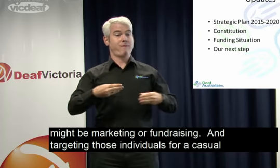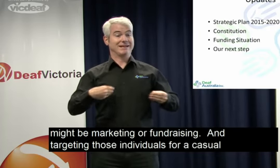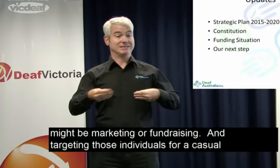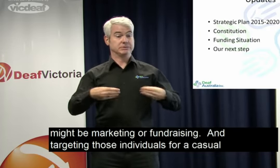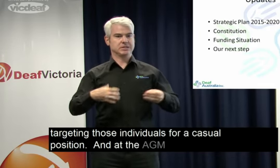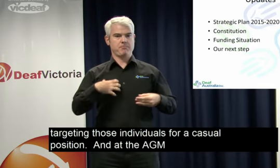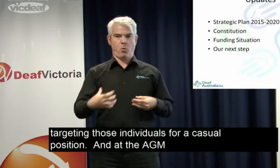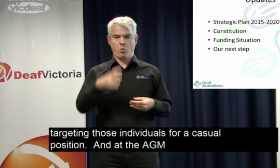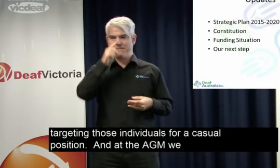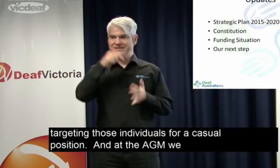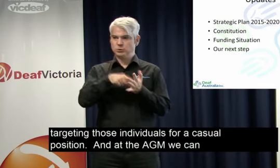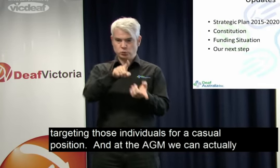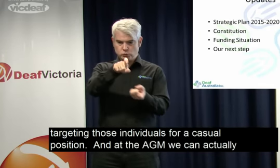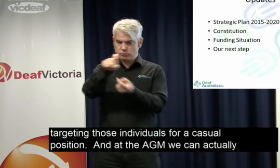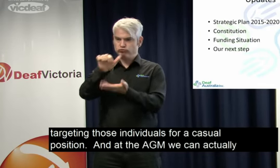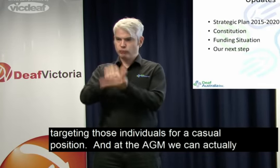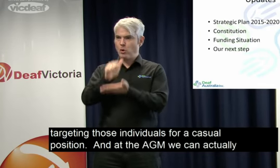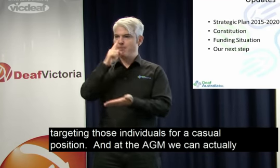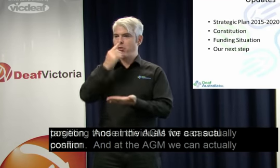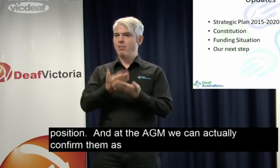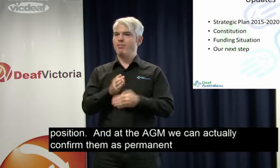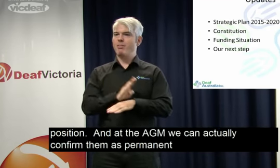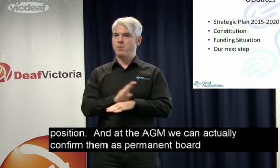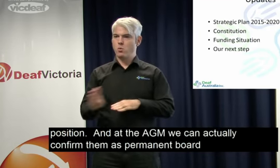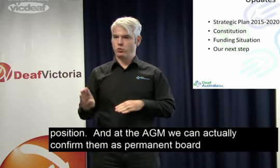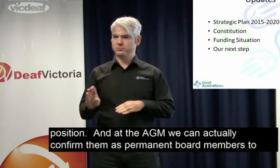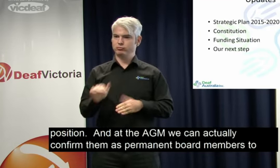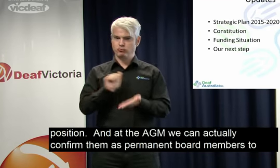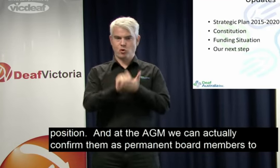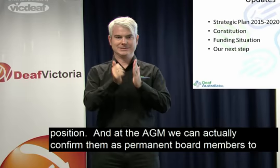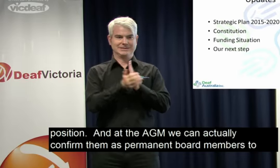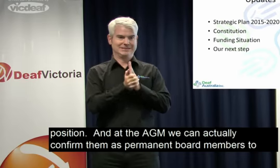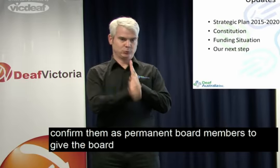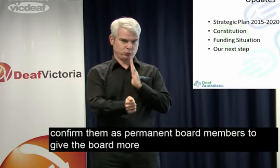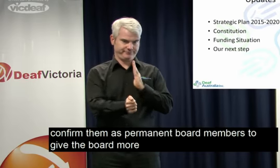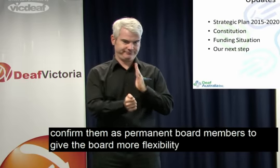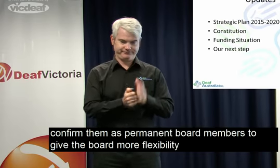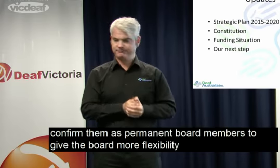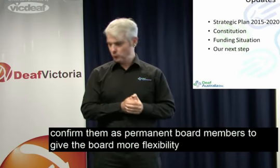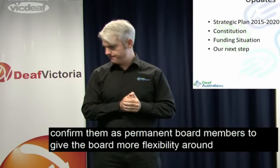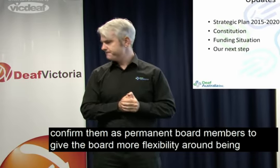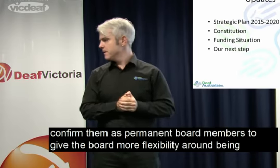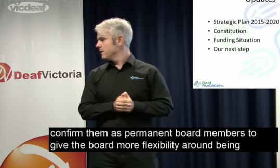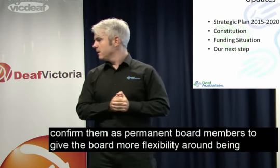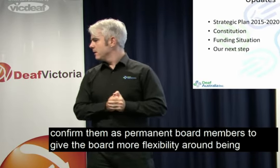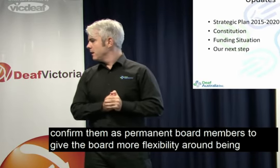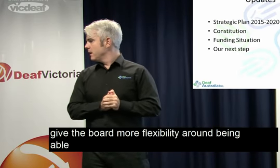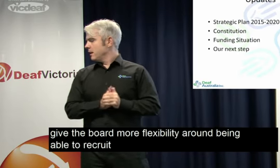give the board more flexibility around being able to recruit the most appropriate people to be on the board at the time with the most appropriate skill